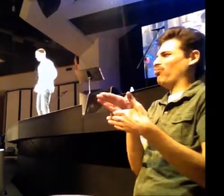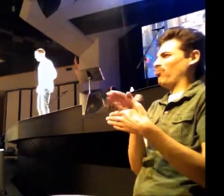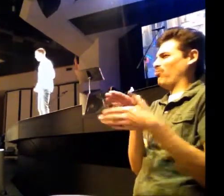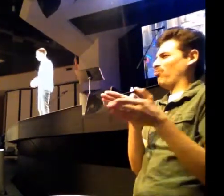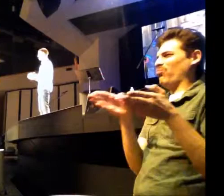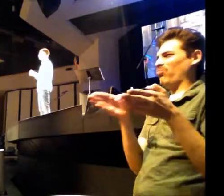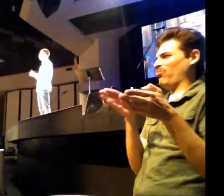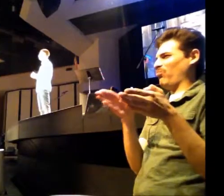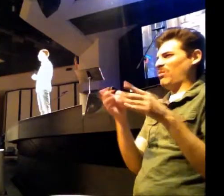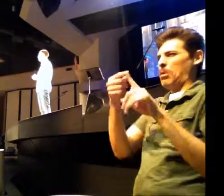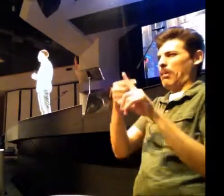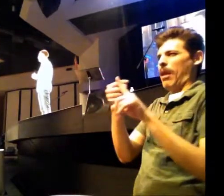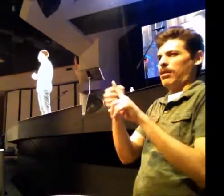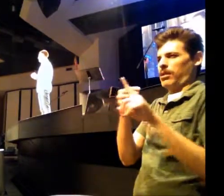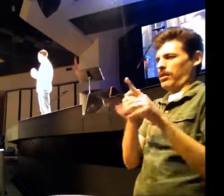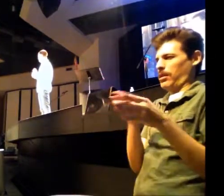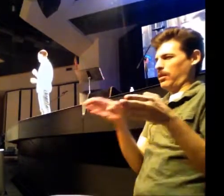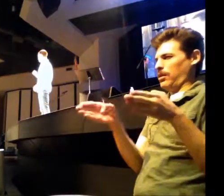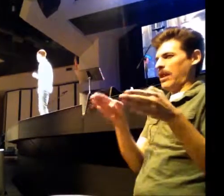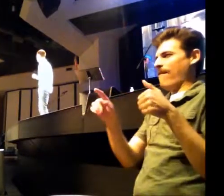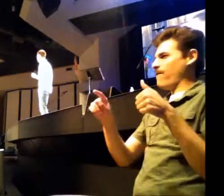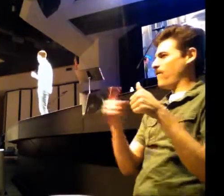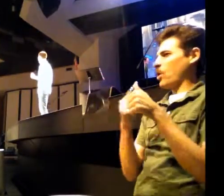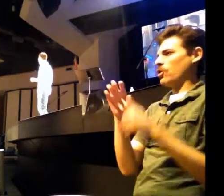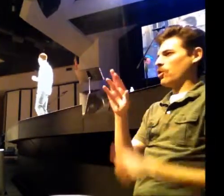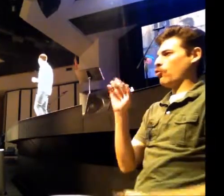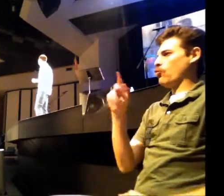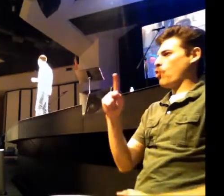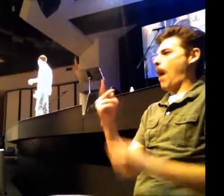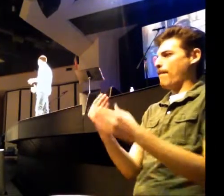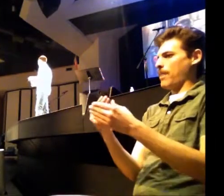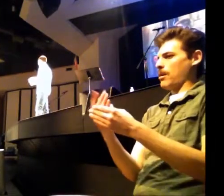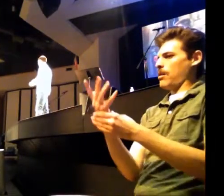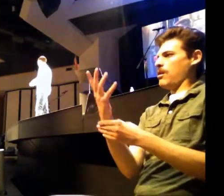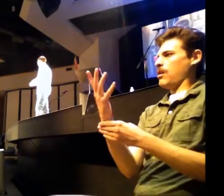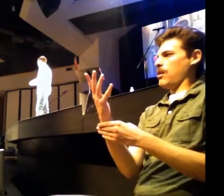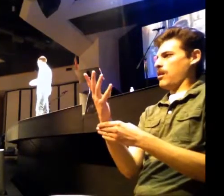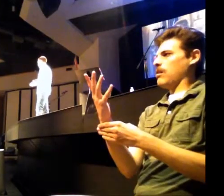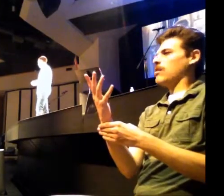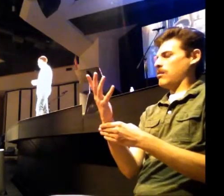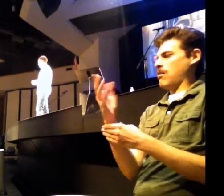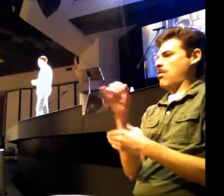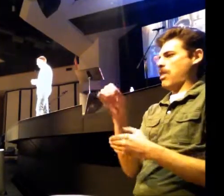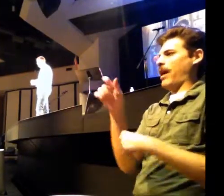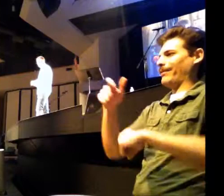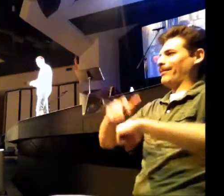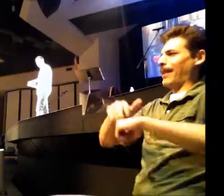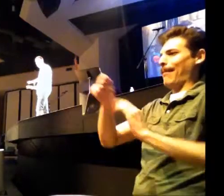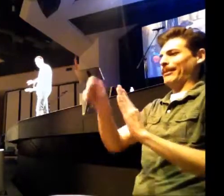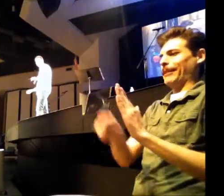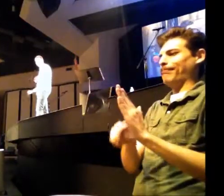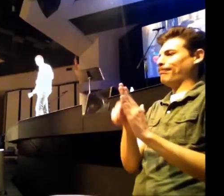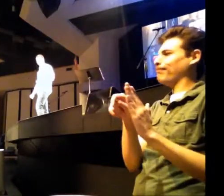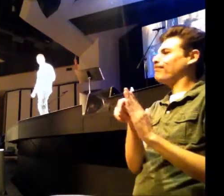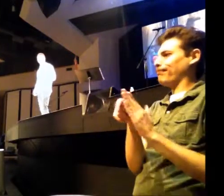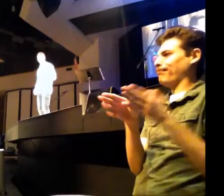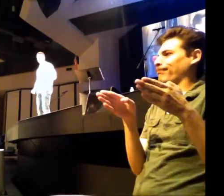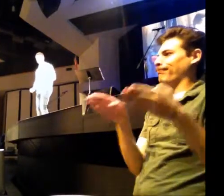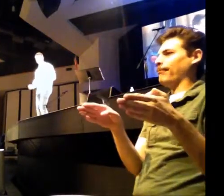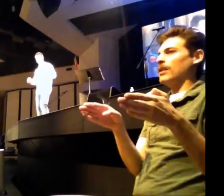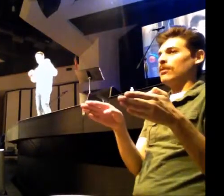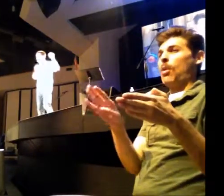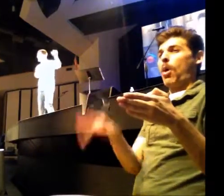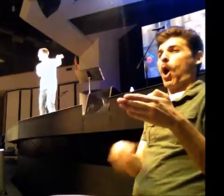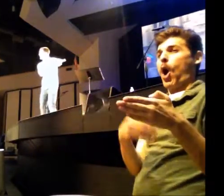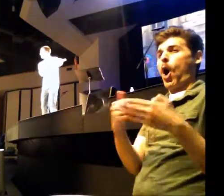harvest of crop that would come. And they were instructed to remove all the leaven from among them. To get rid of all of the leaven. Because remember,